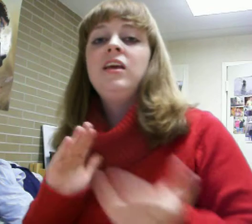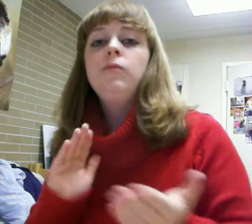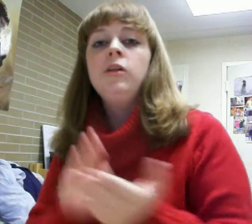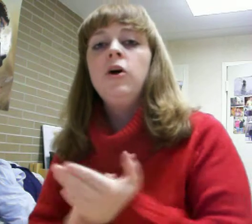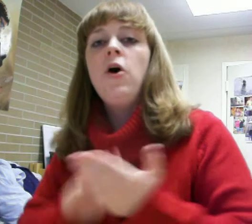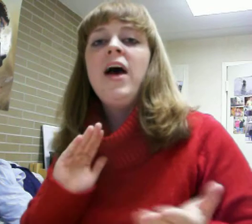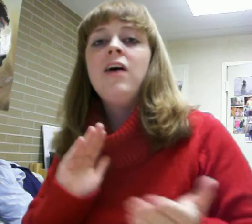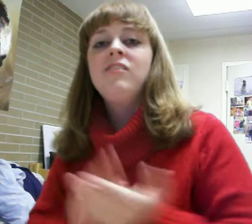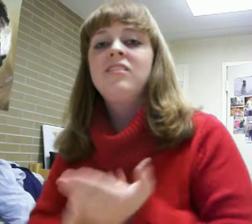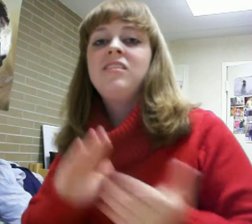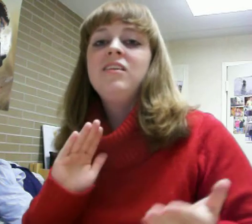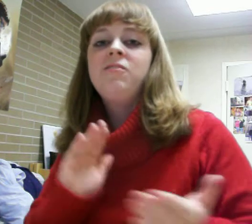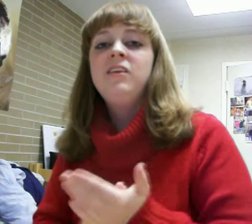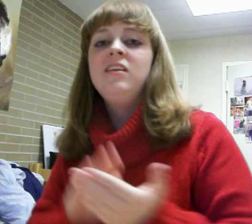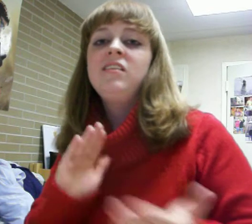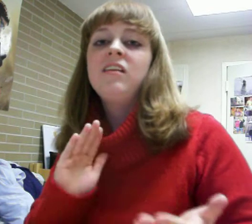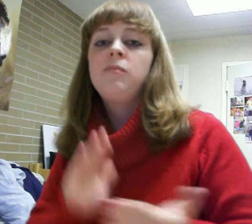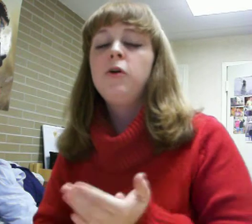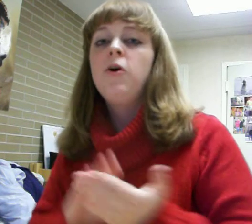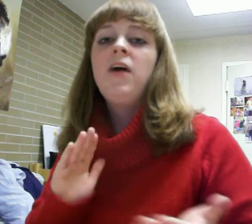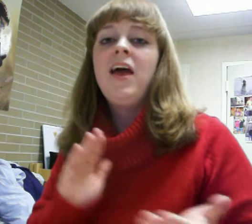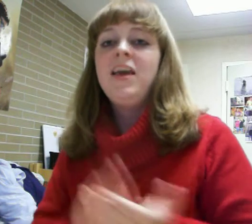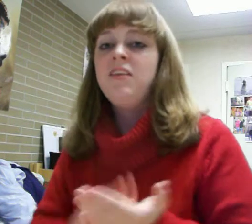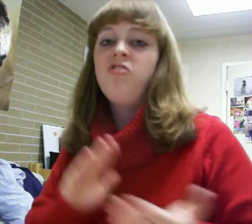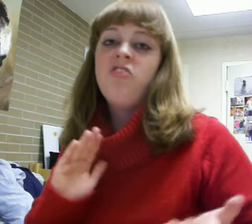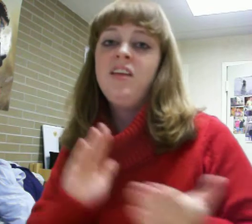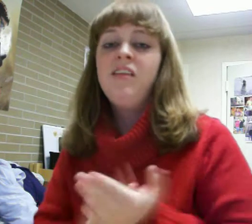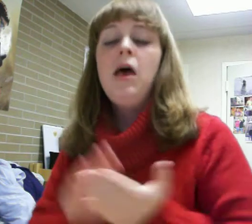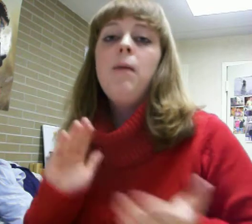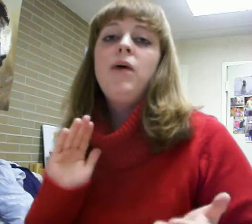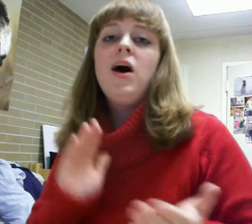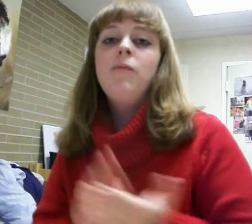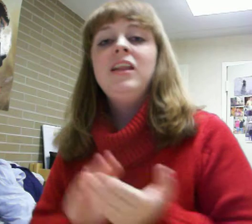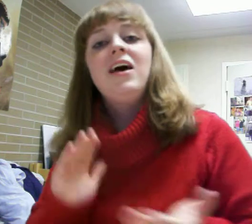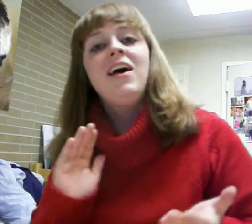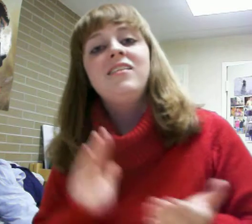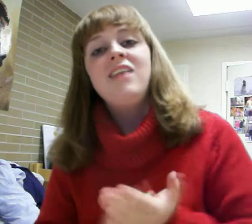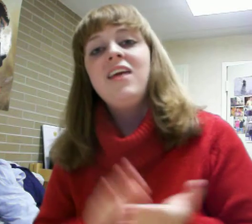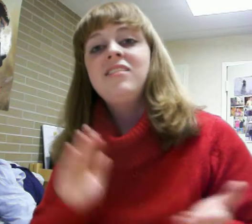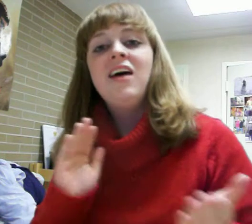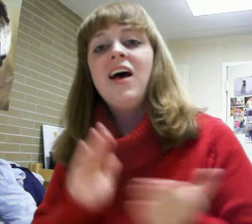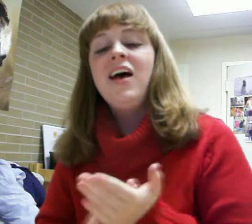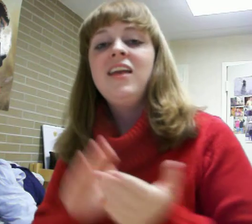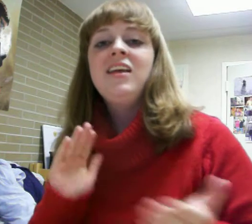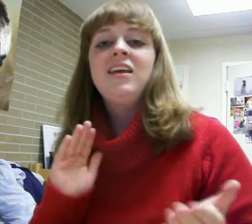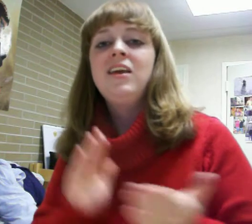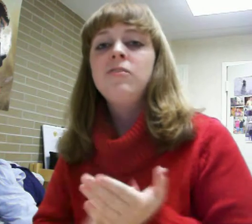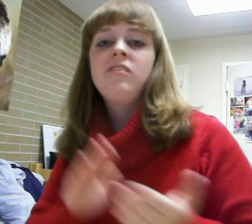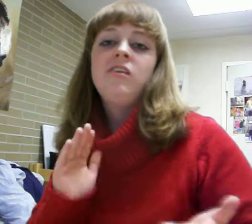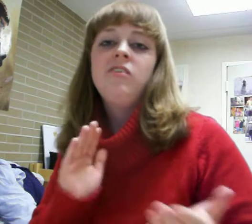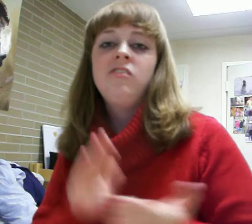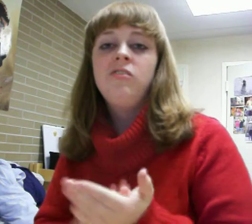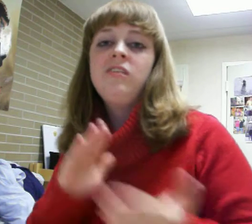he will go out to sniff his explorations But when the day's done, he returns to his